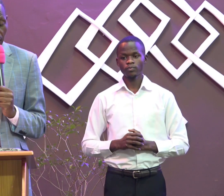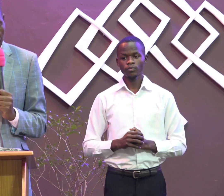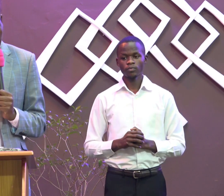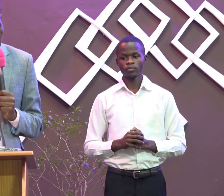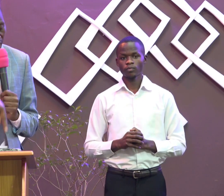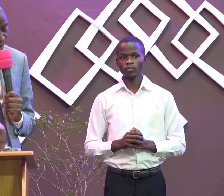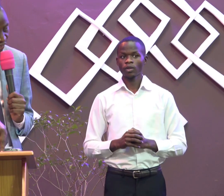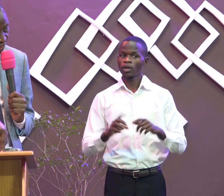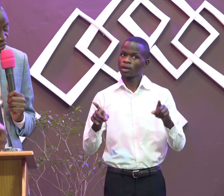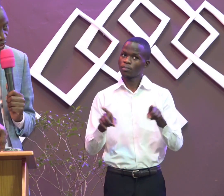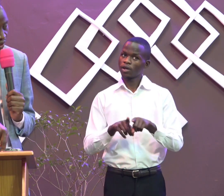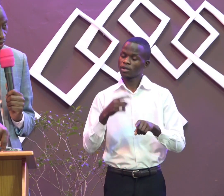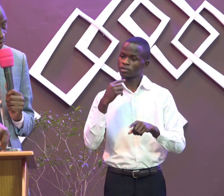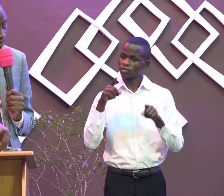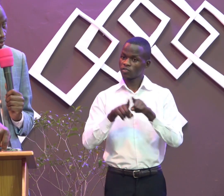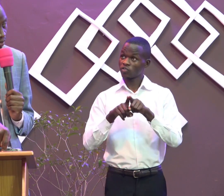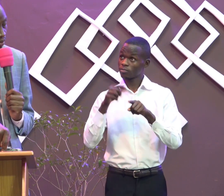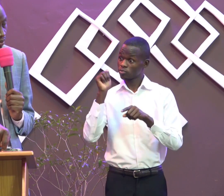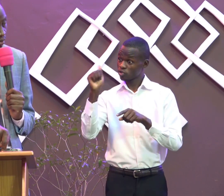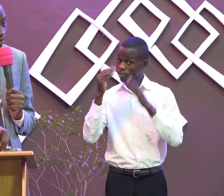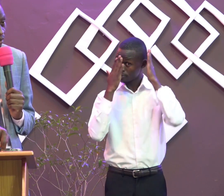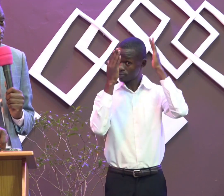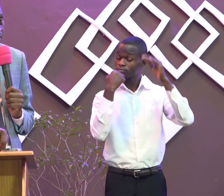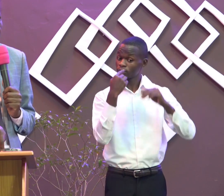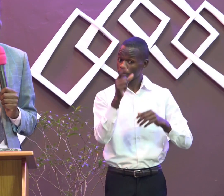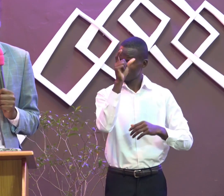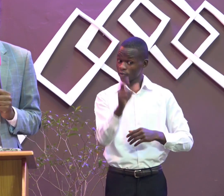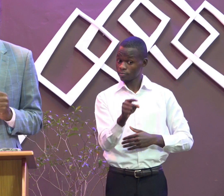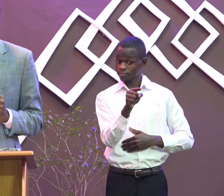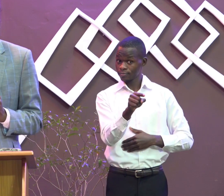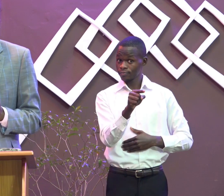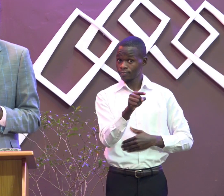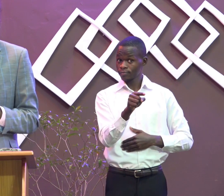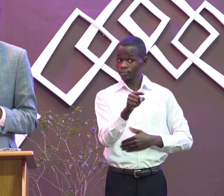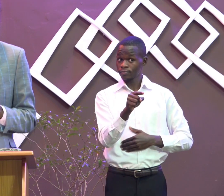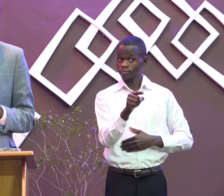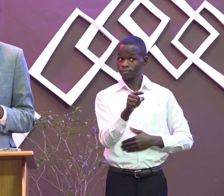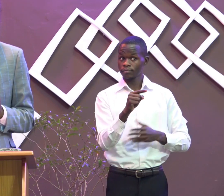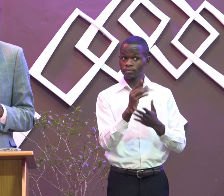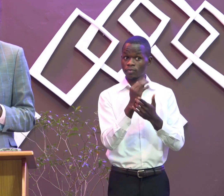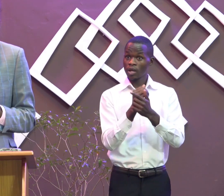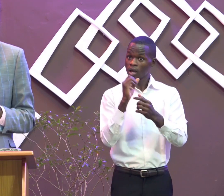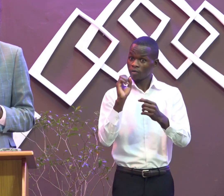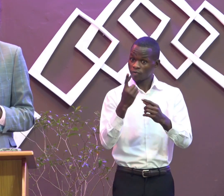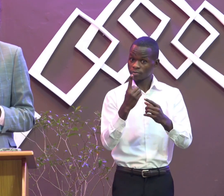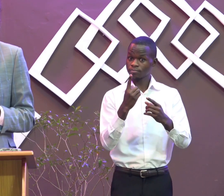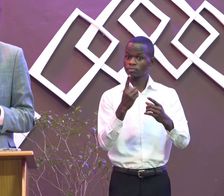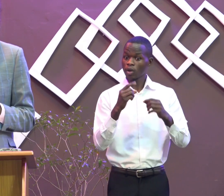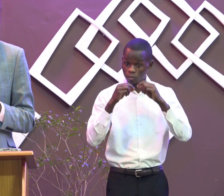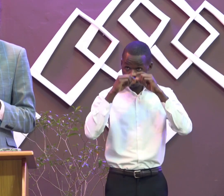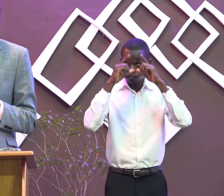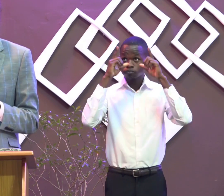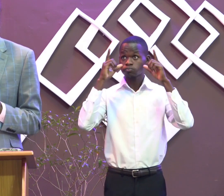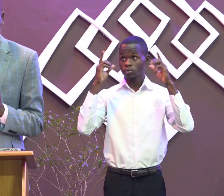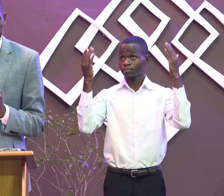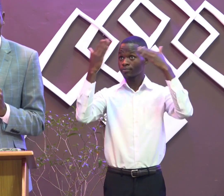place. Era na amugamba yeke nyini. And he talked to this person in February. Yasoka nazuka yazuka kiro nagamba mukyala we. He